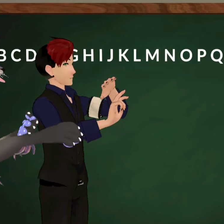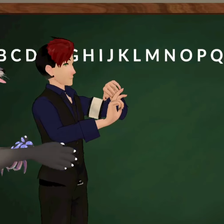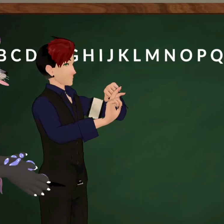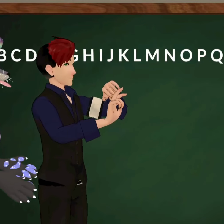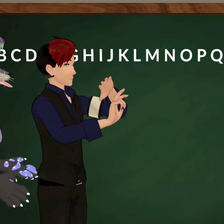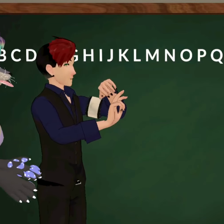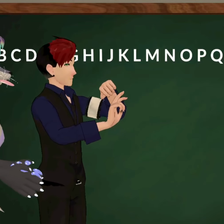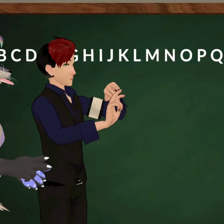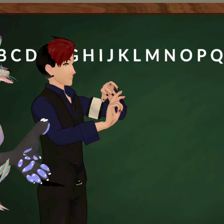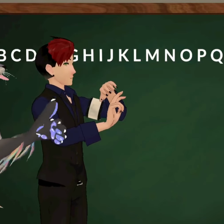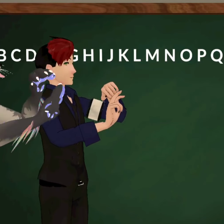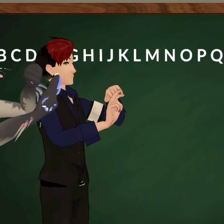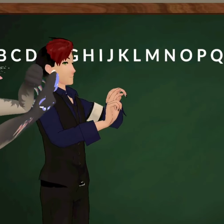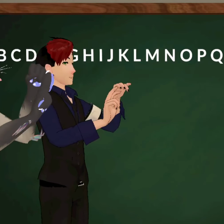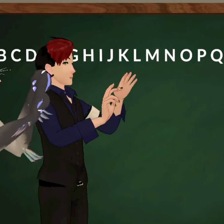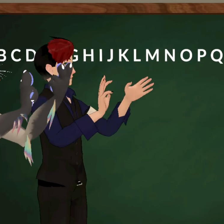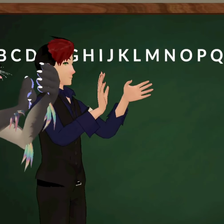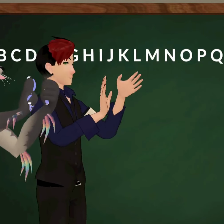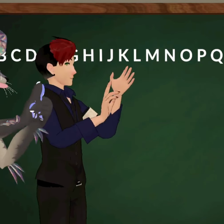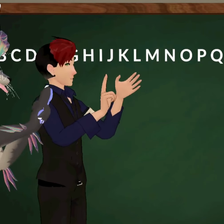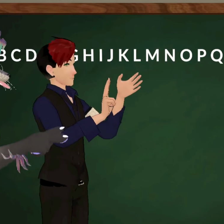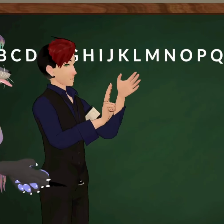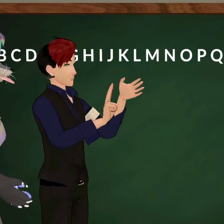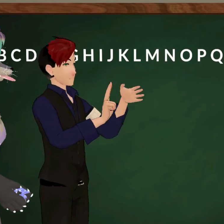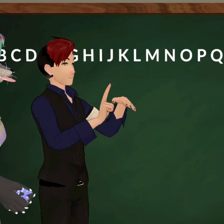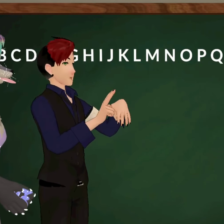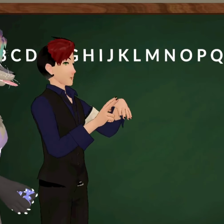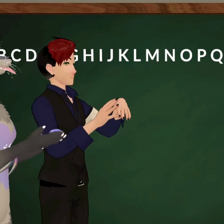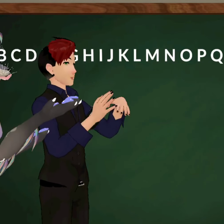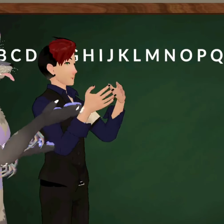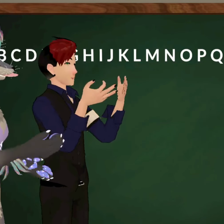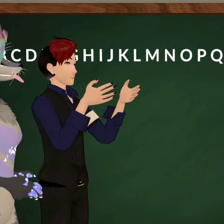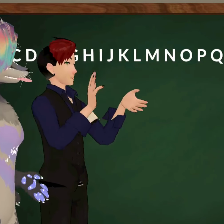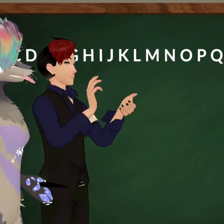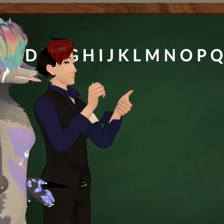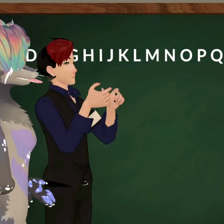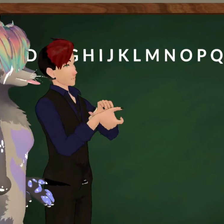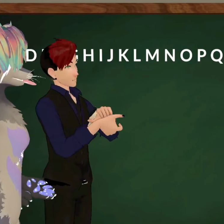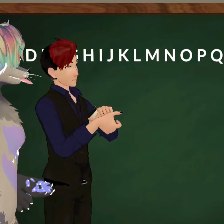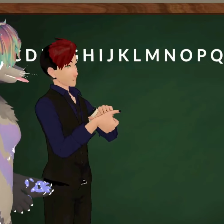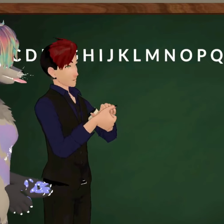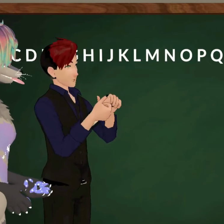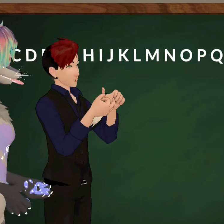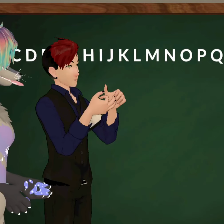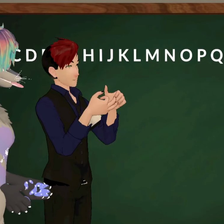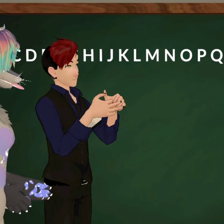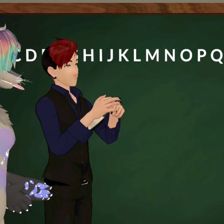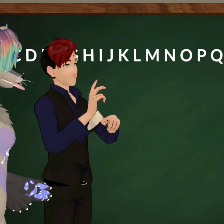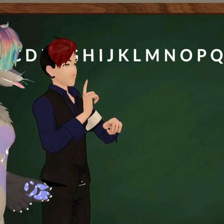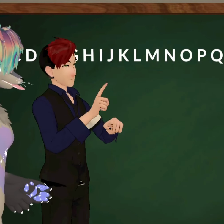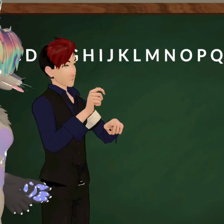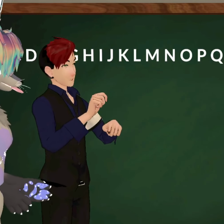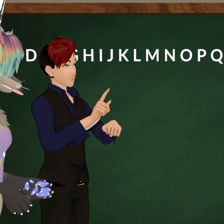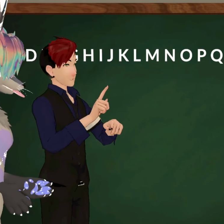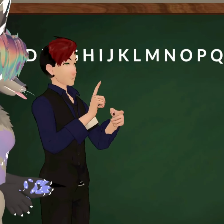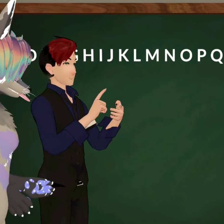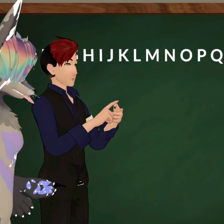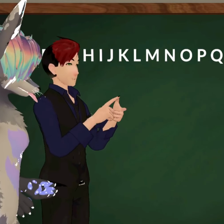they do this way. It's one of those preference things. I get this is an adaptation of real ASL